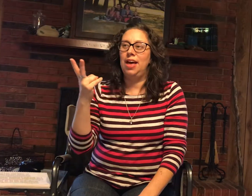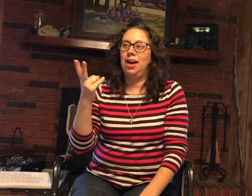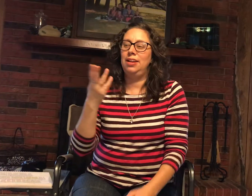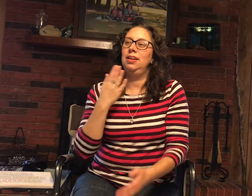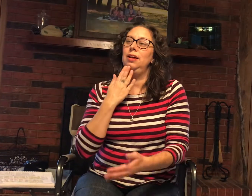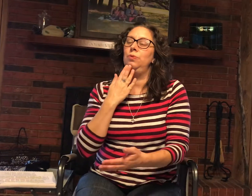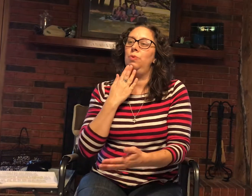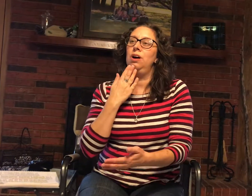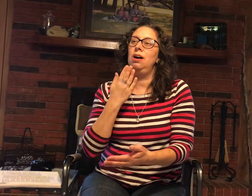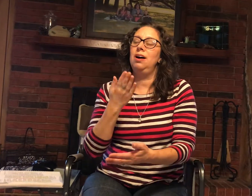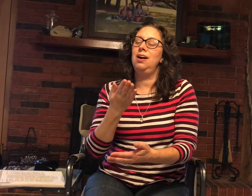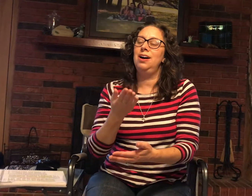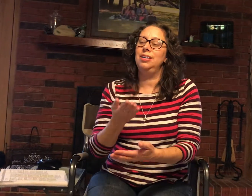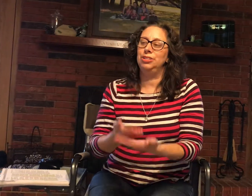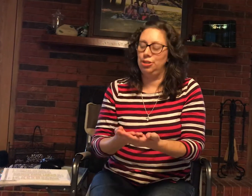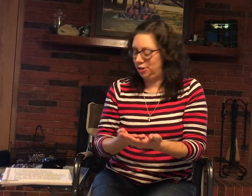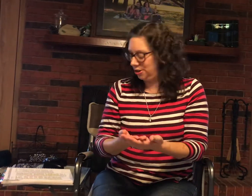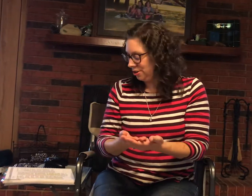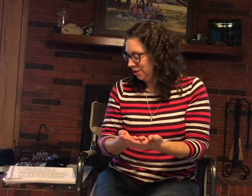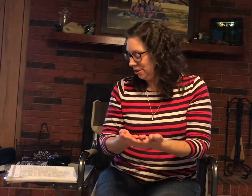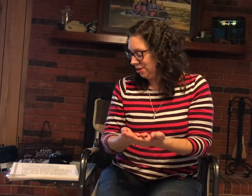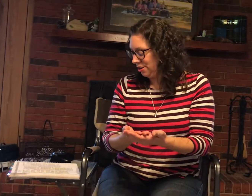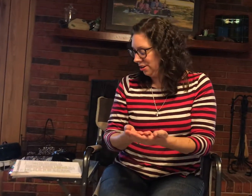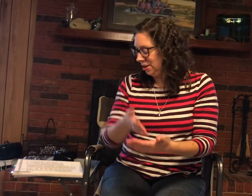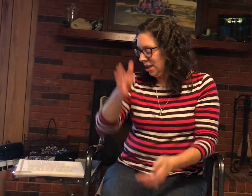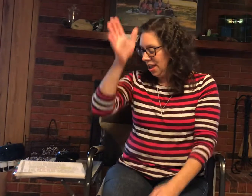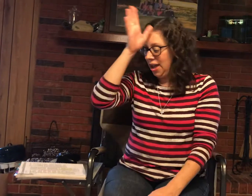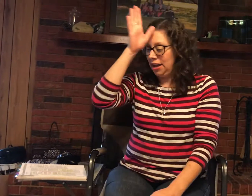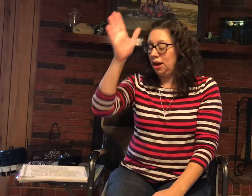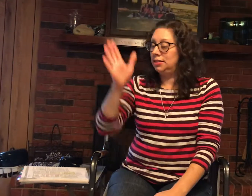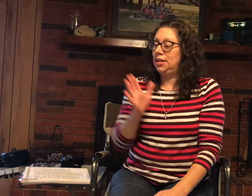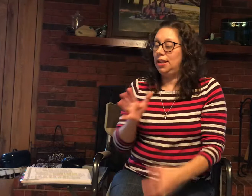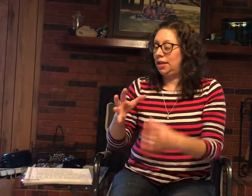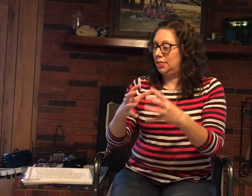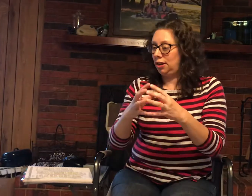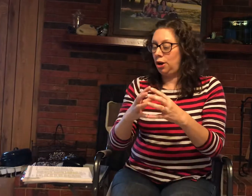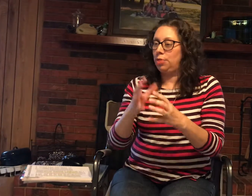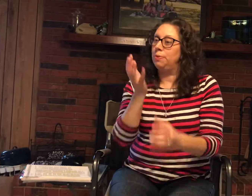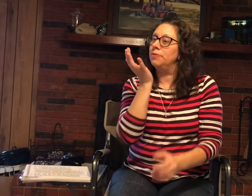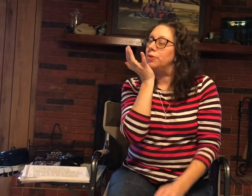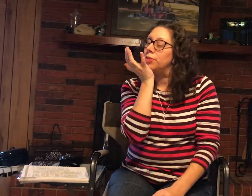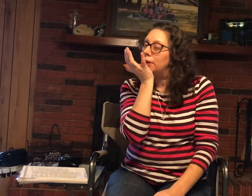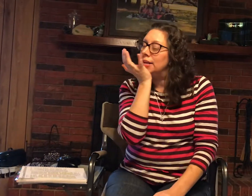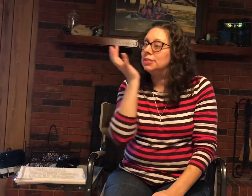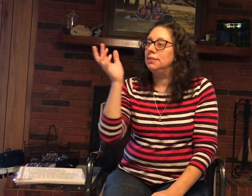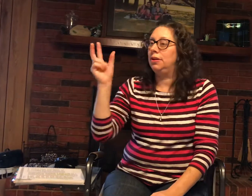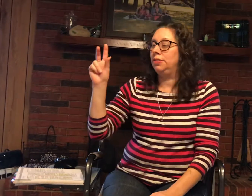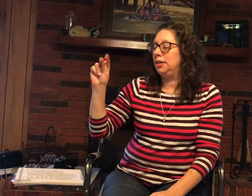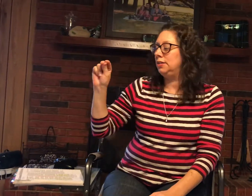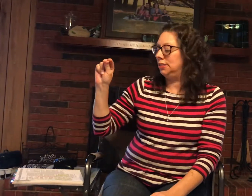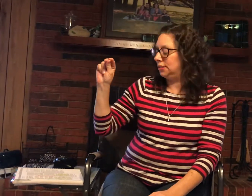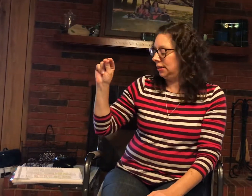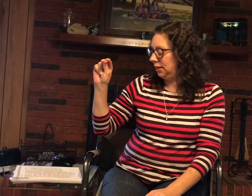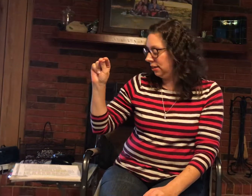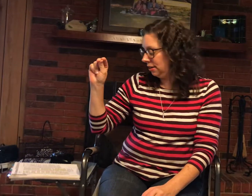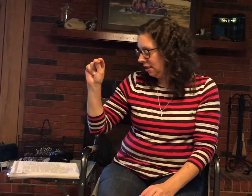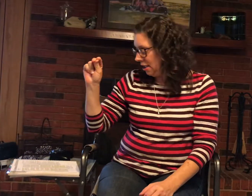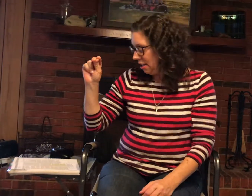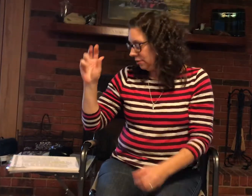that it was good. And God said, let the earth bring forth grass, the herb yielding seed, and the fruit